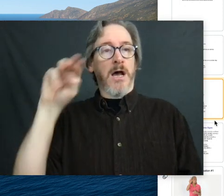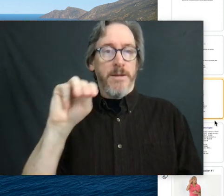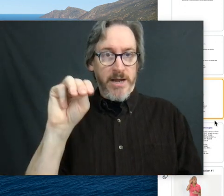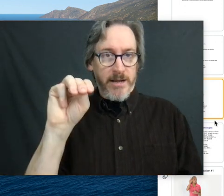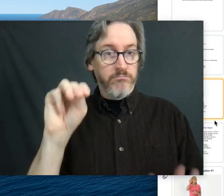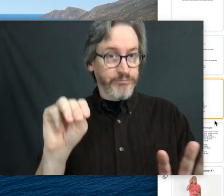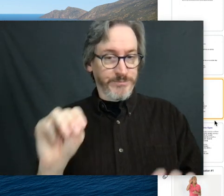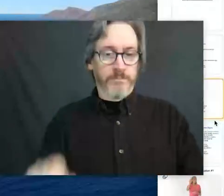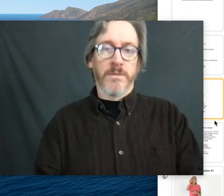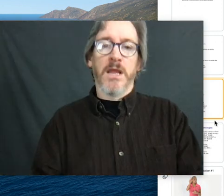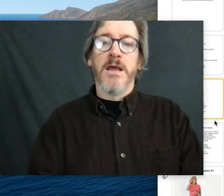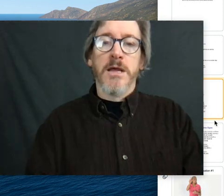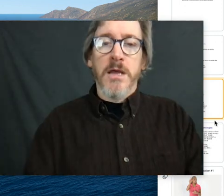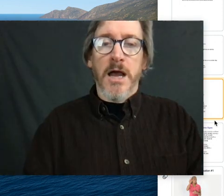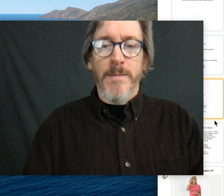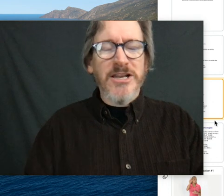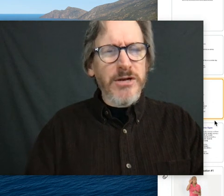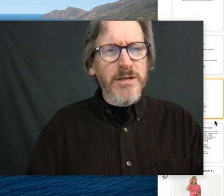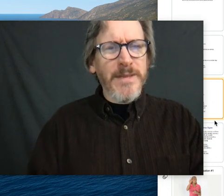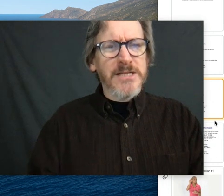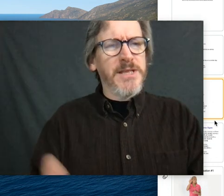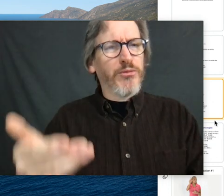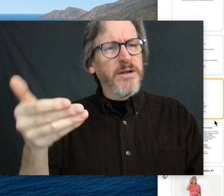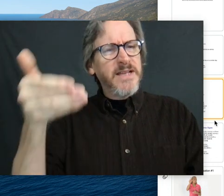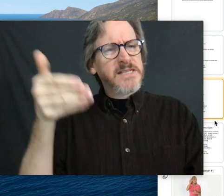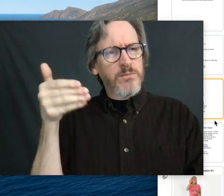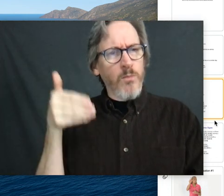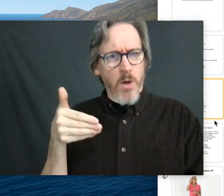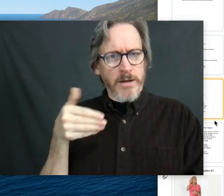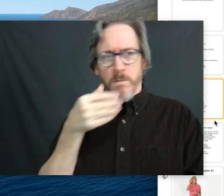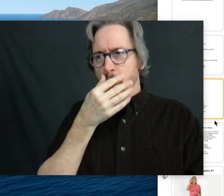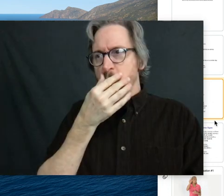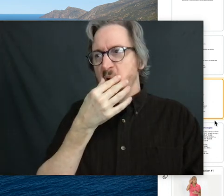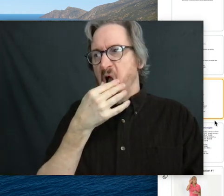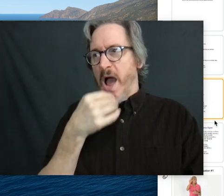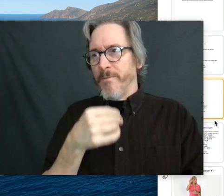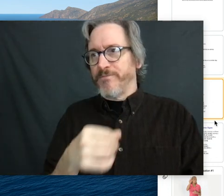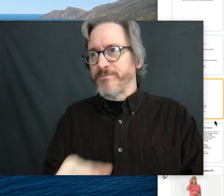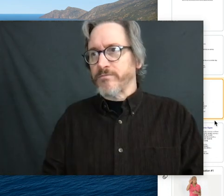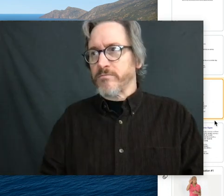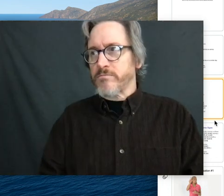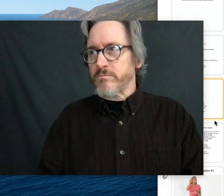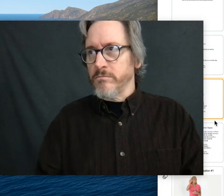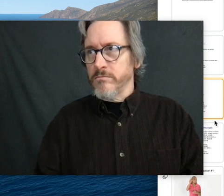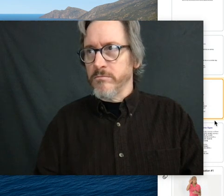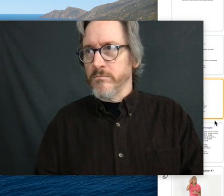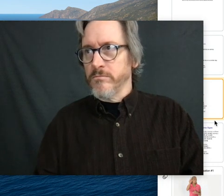past on Monday, and generally it means the previous one.